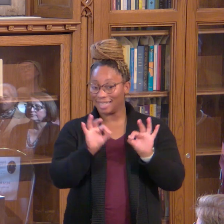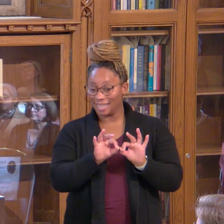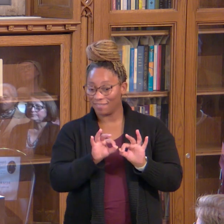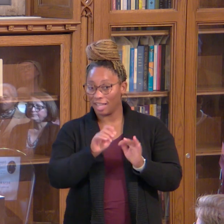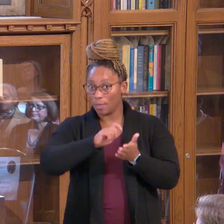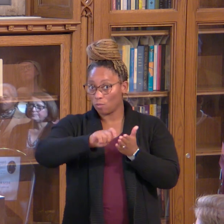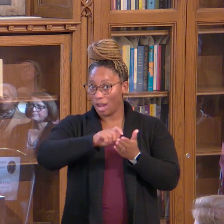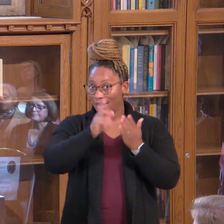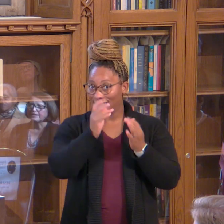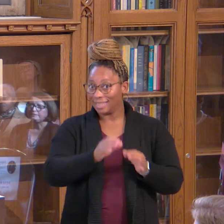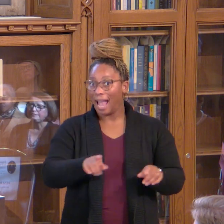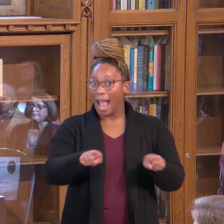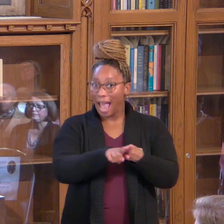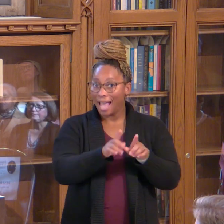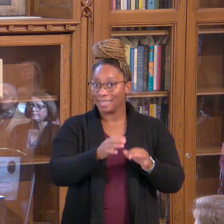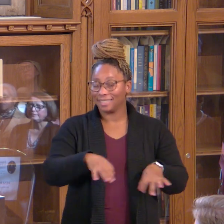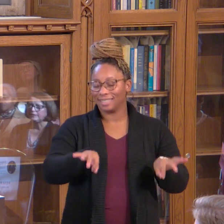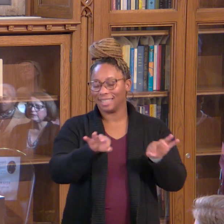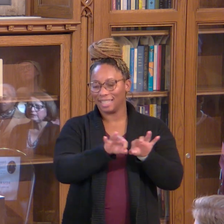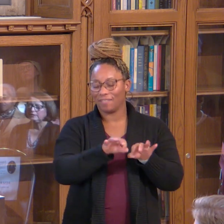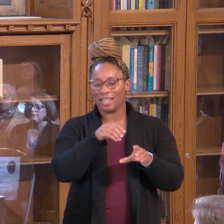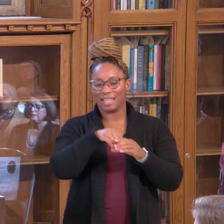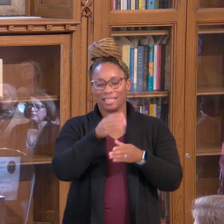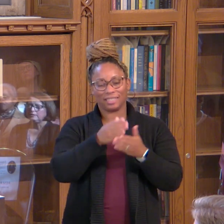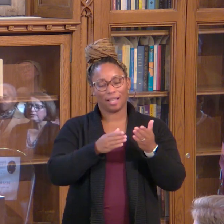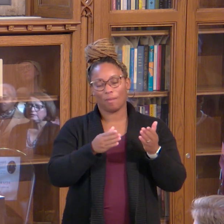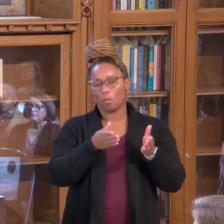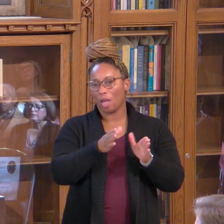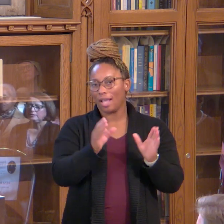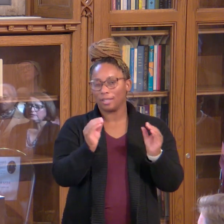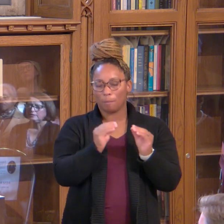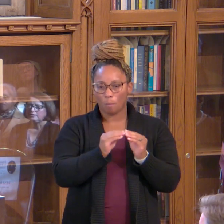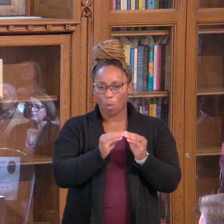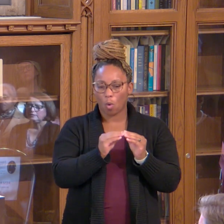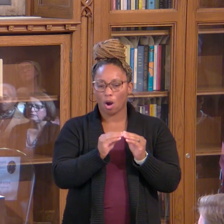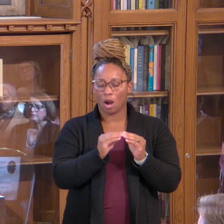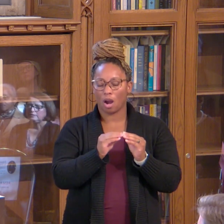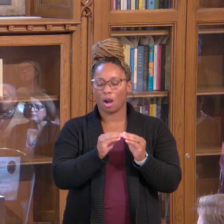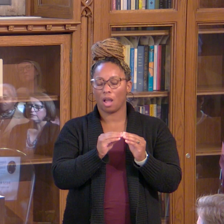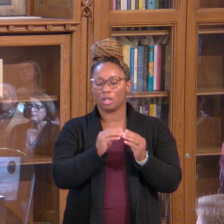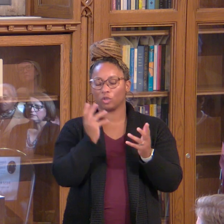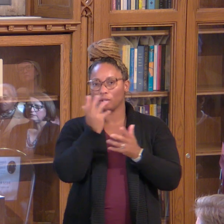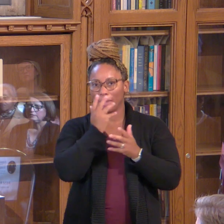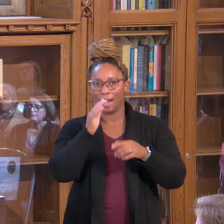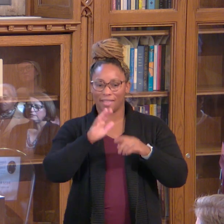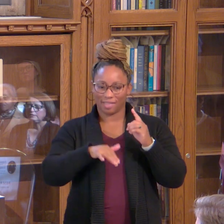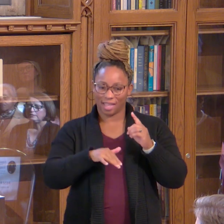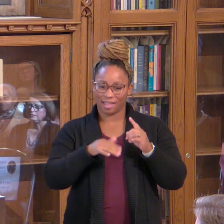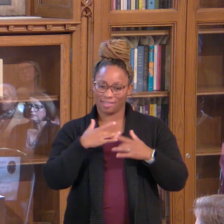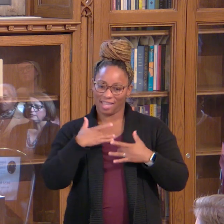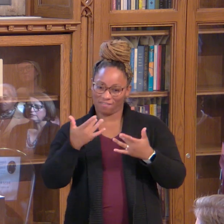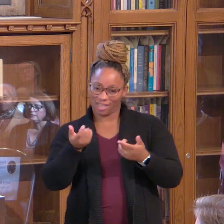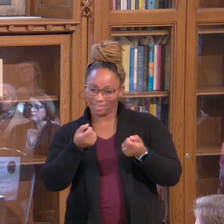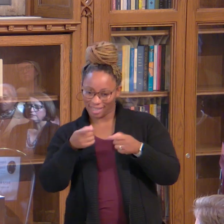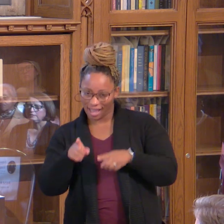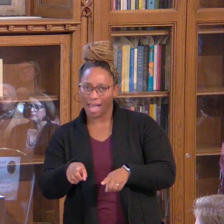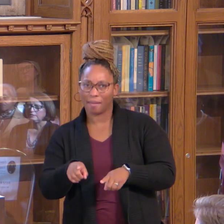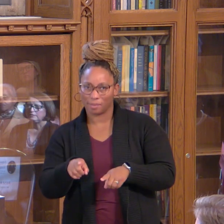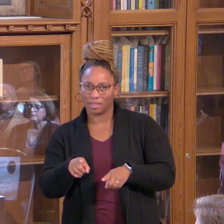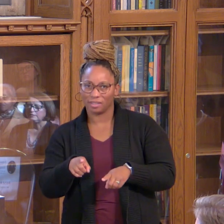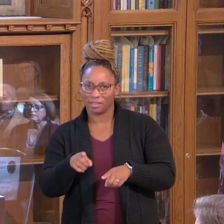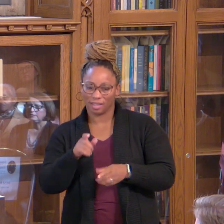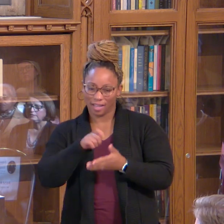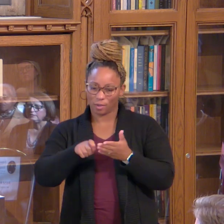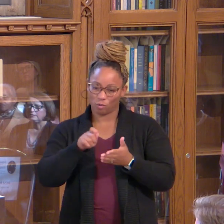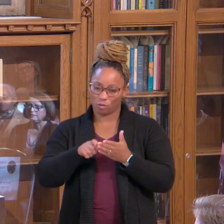the writing is as significant in some ways even more dramatic than the very events themselves that the